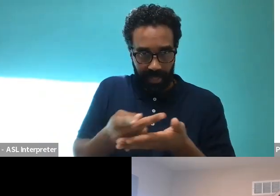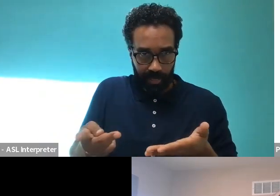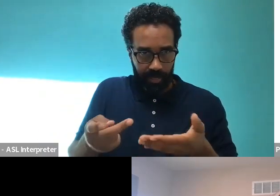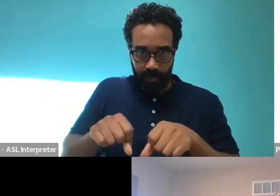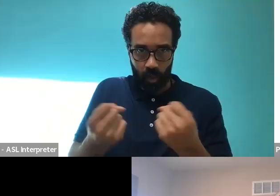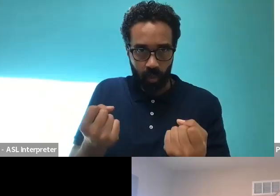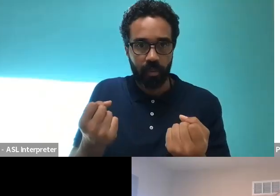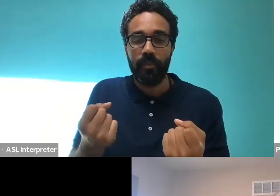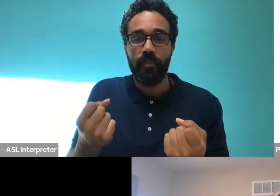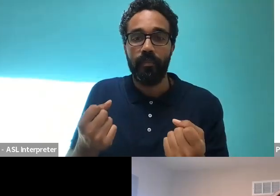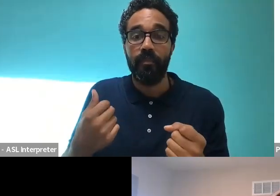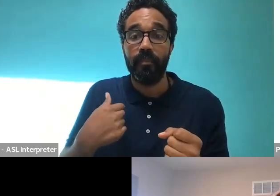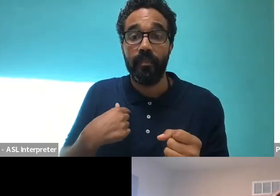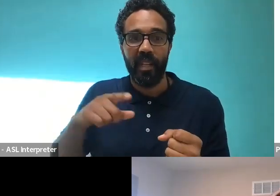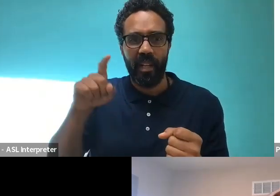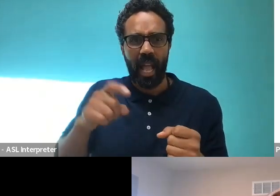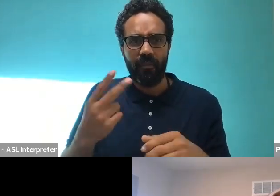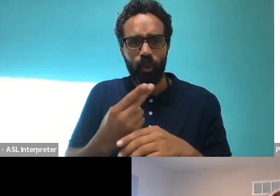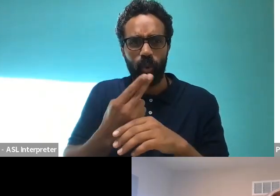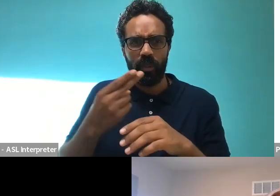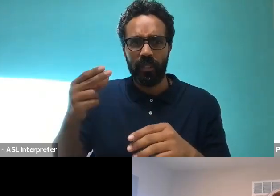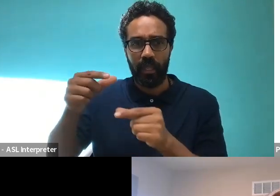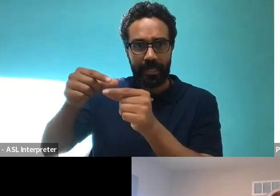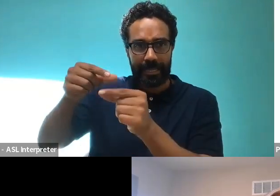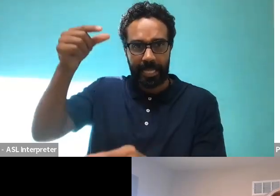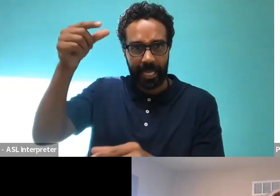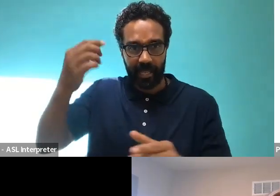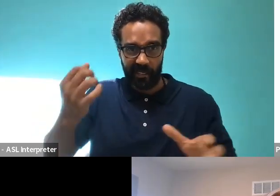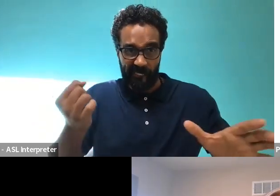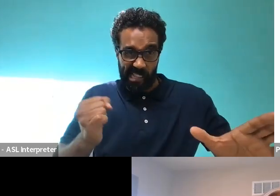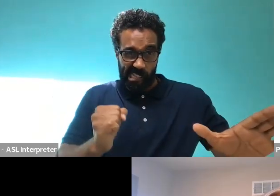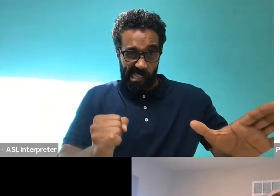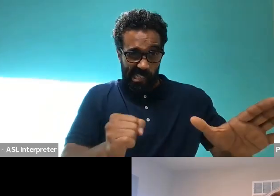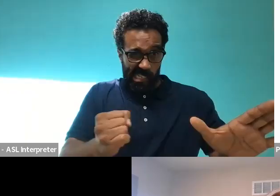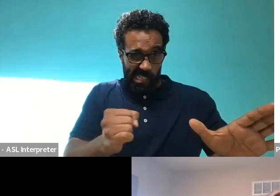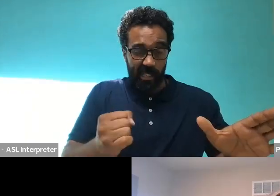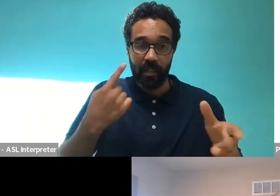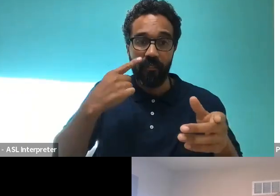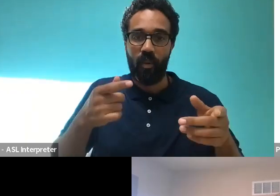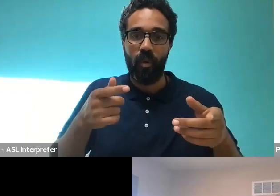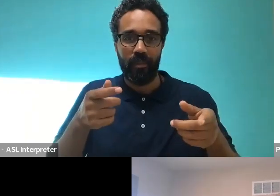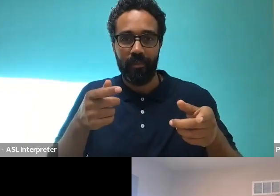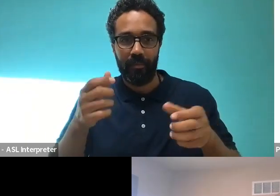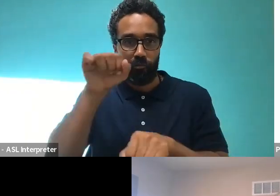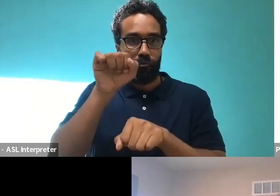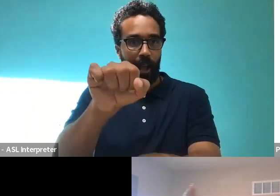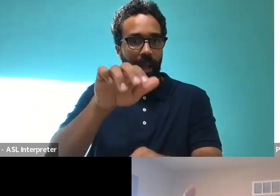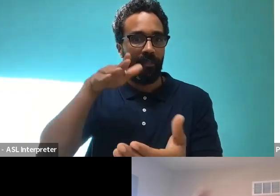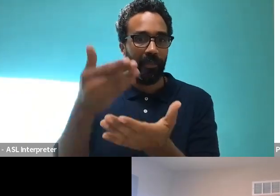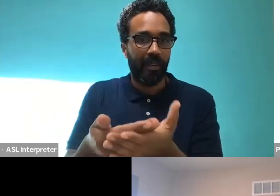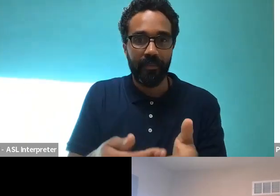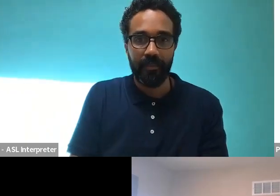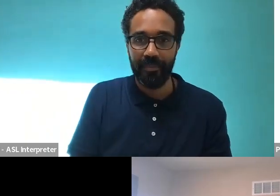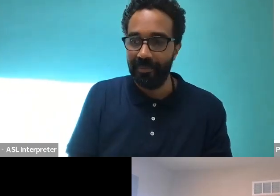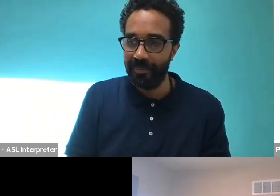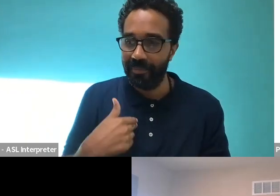he ended up, he used a stick or something to actually drive the rest of the way to get into town. I don't know why, that's